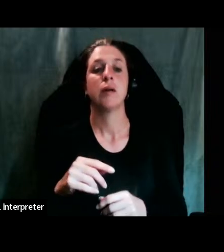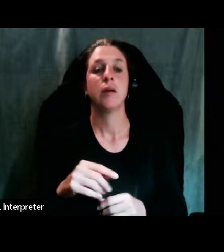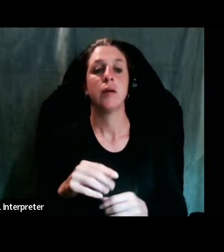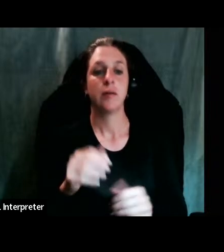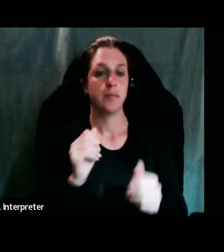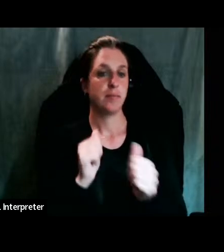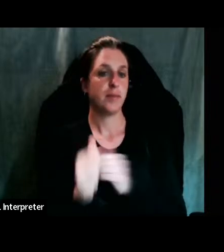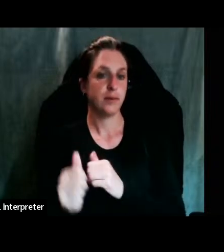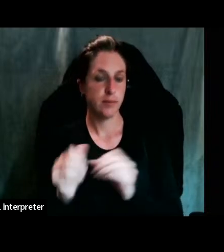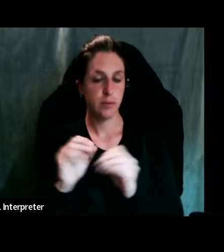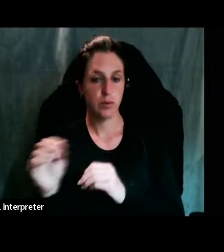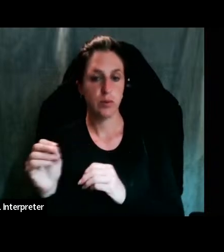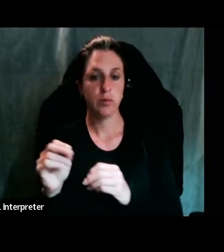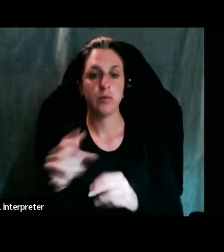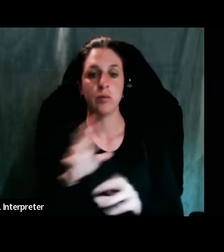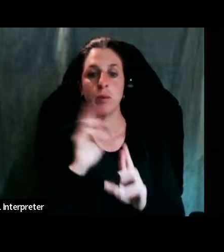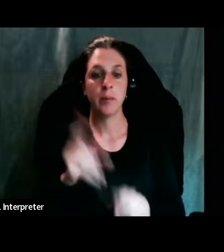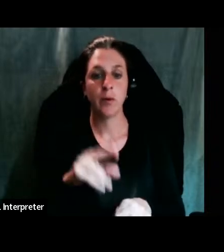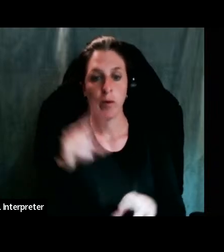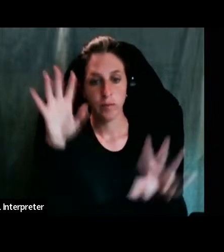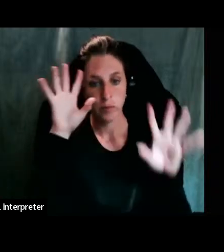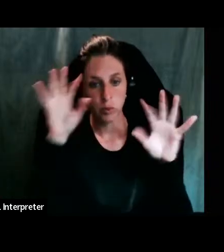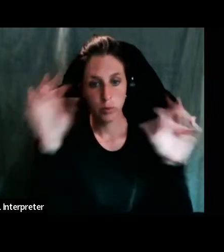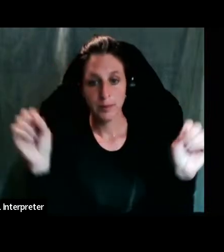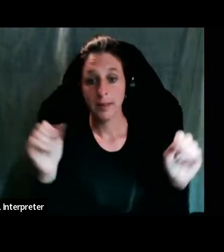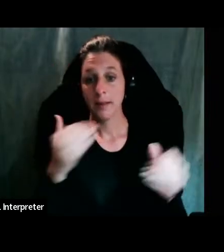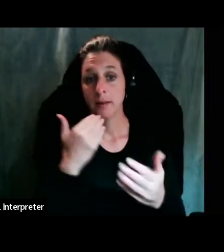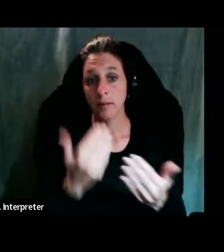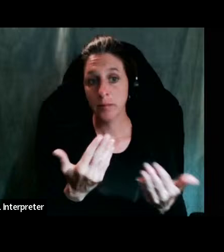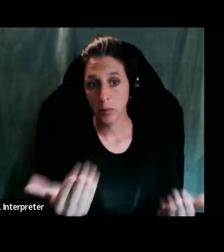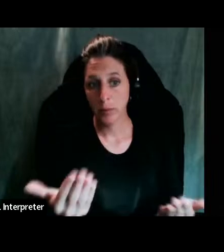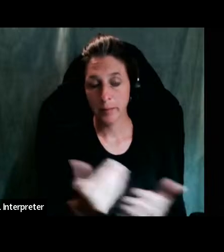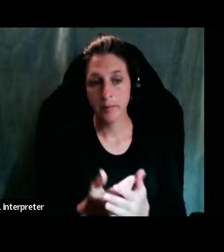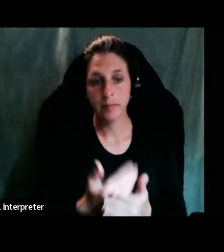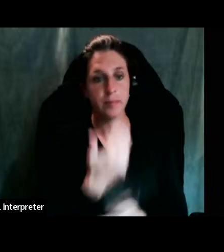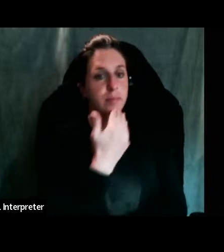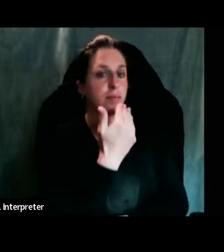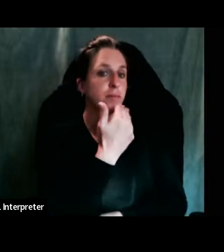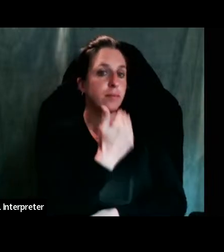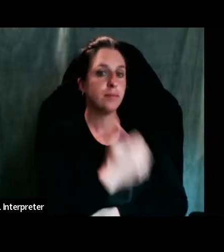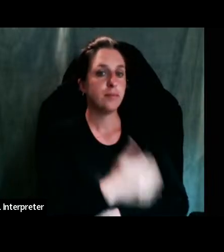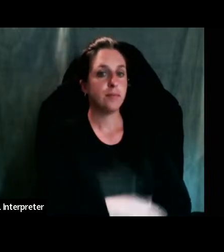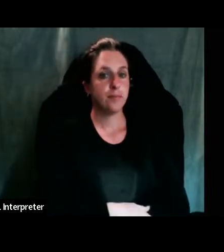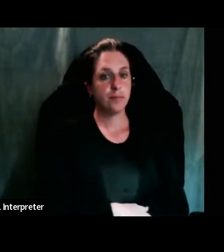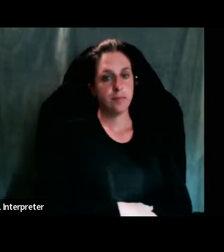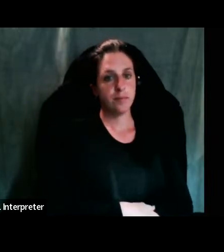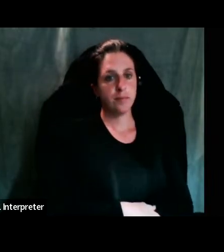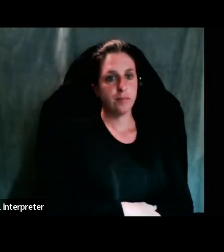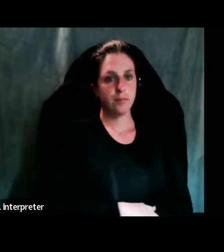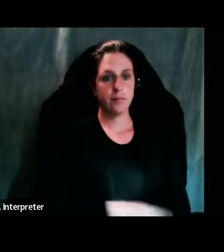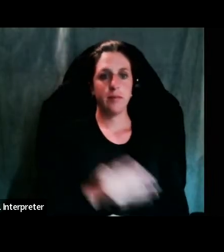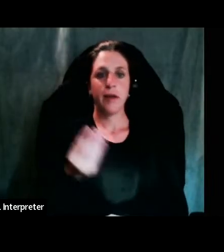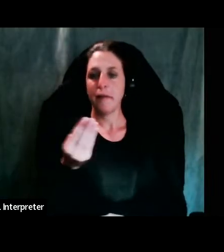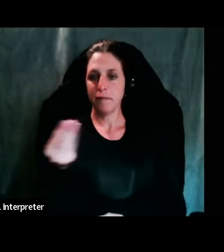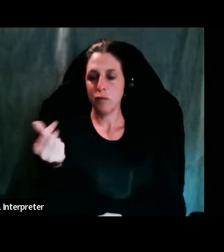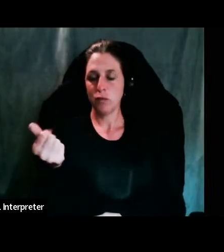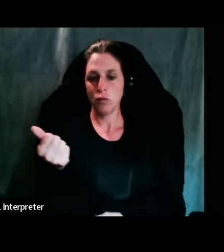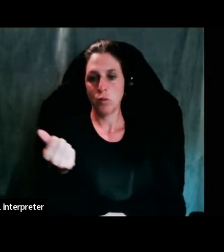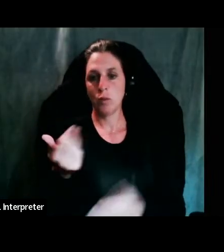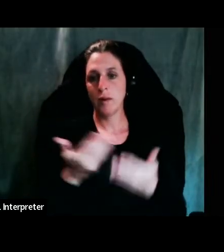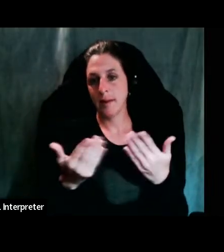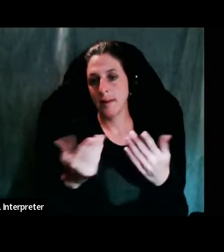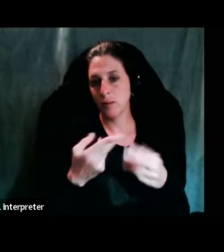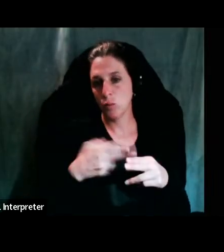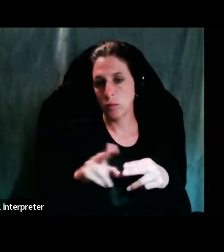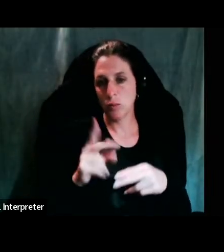of the superintendent. Go ahead. Thank you. So a couple of things quickly. One,